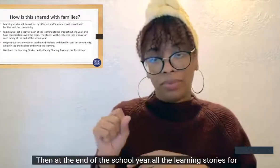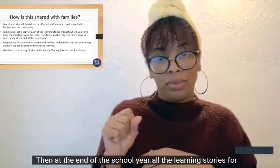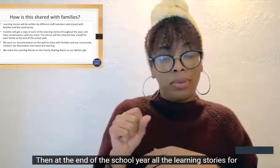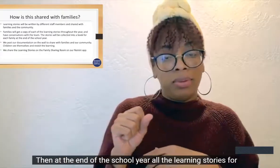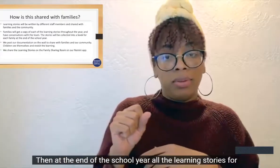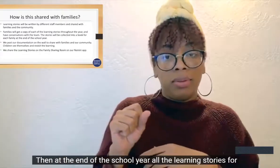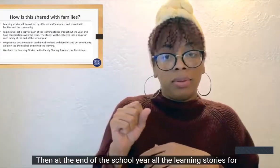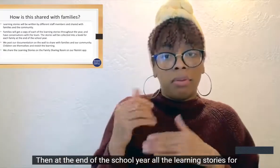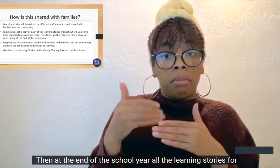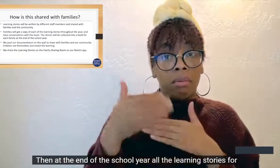story.